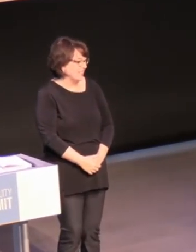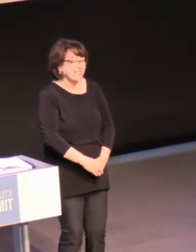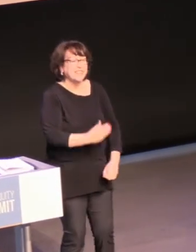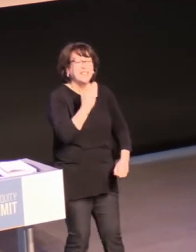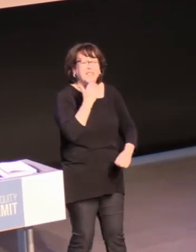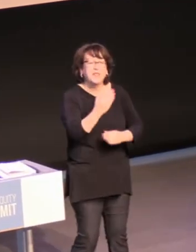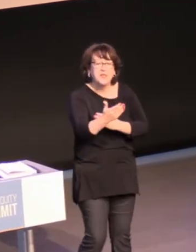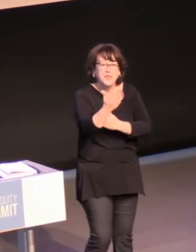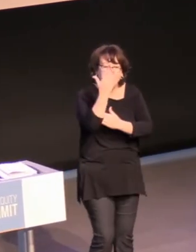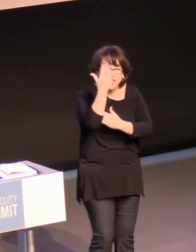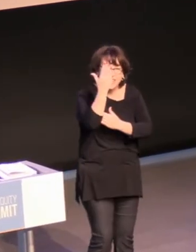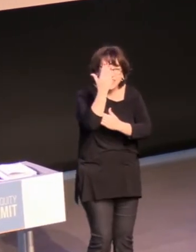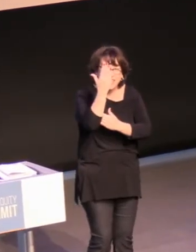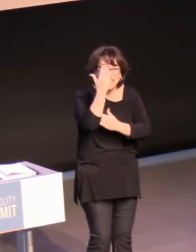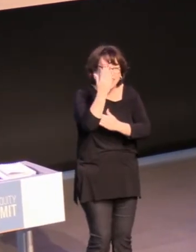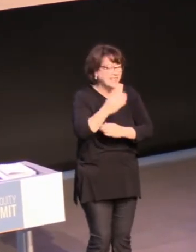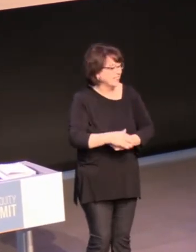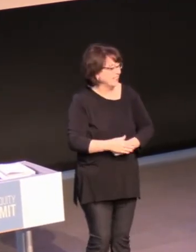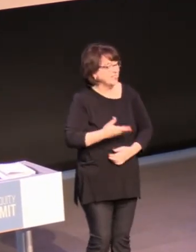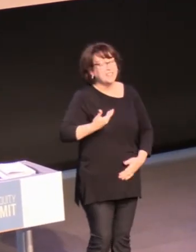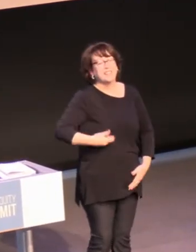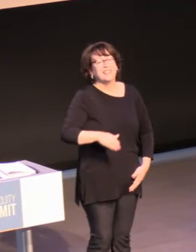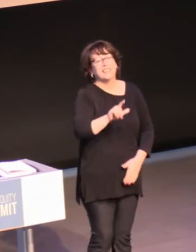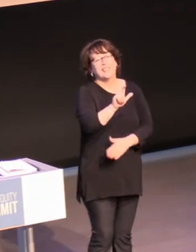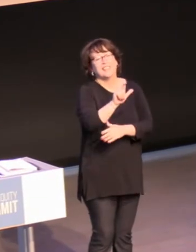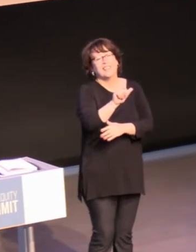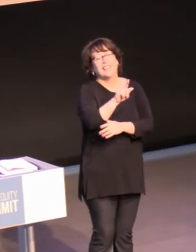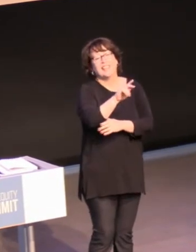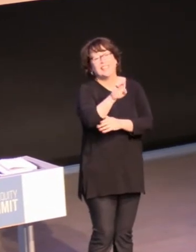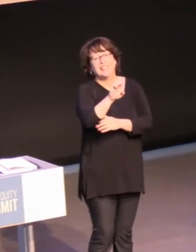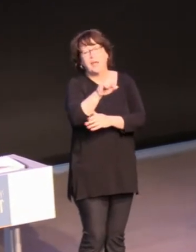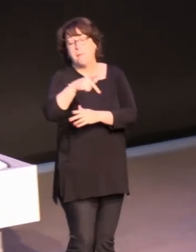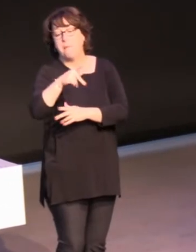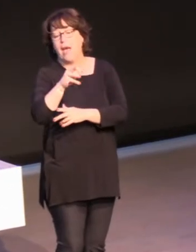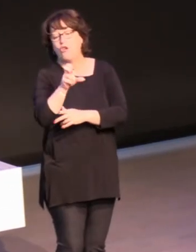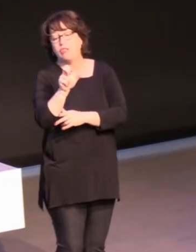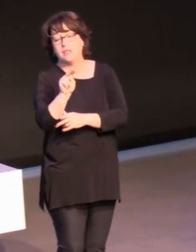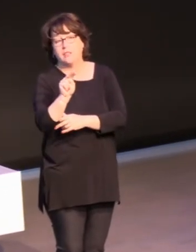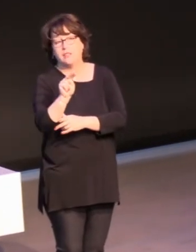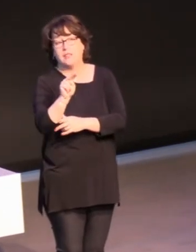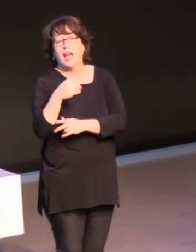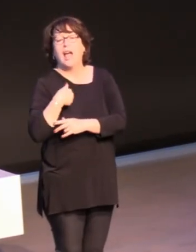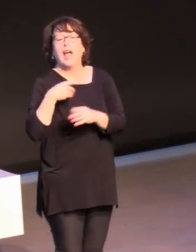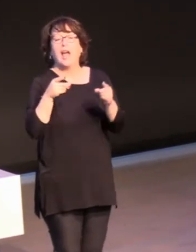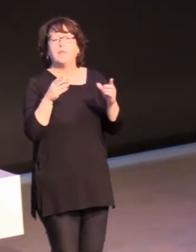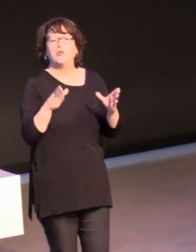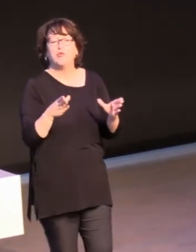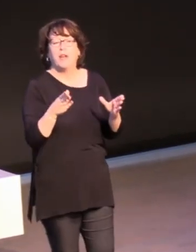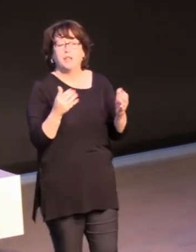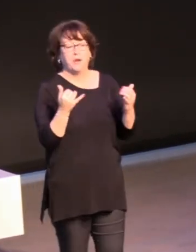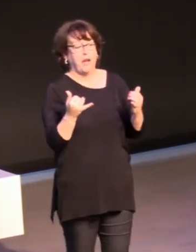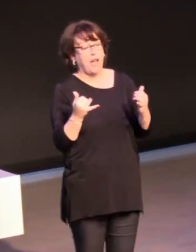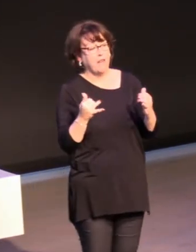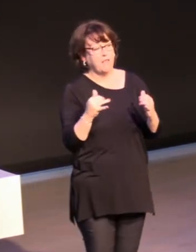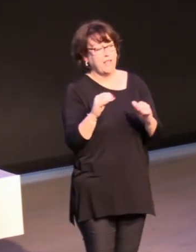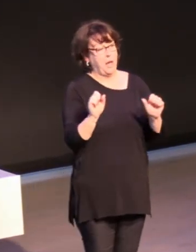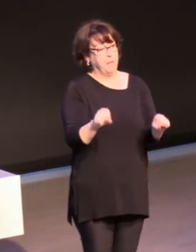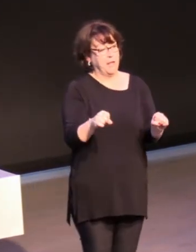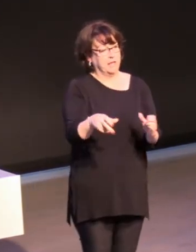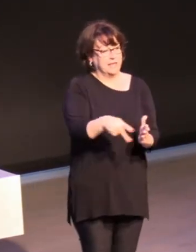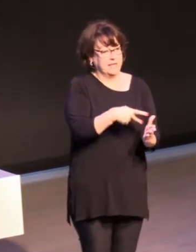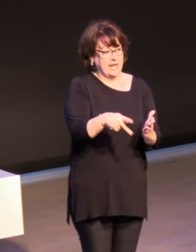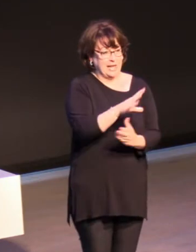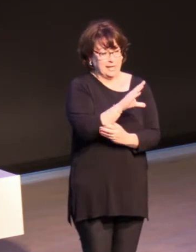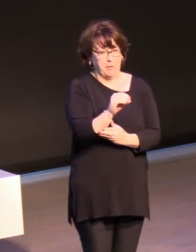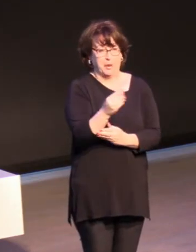Good morning, everyone. My name is Lise Patterson. I am the founder and director of this amazing company, Abilities Dance. We're a